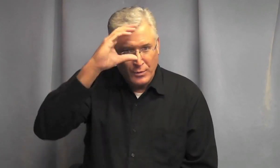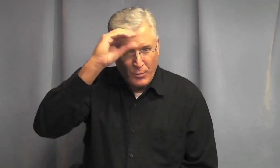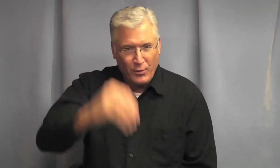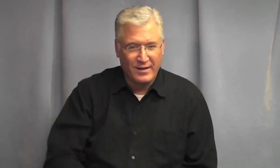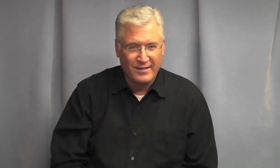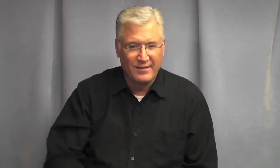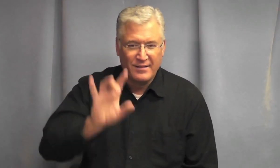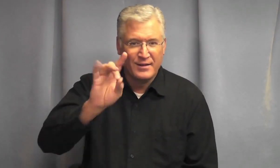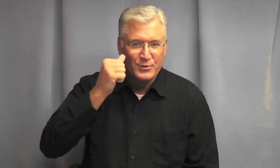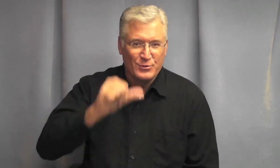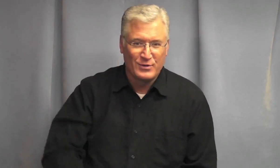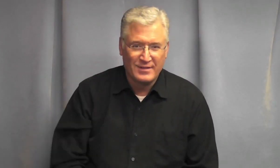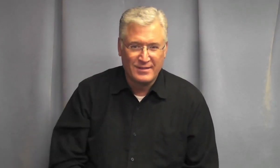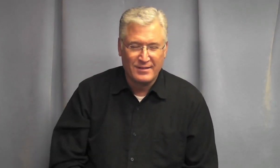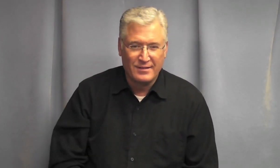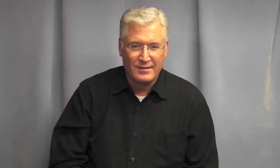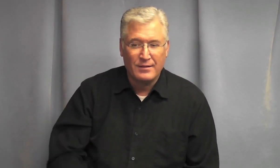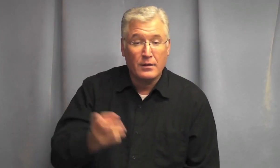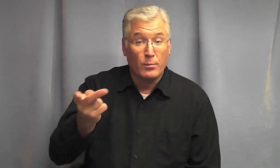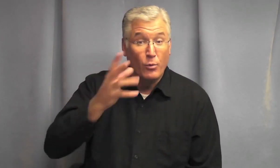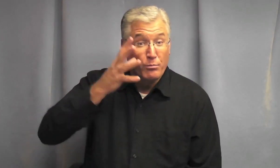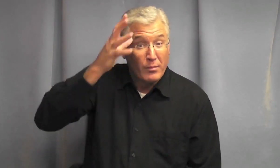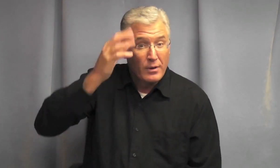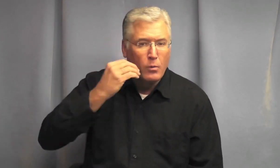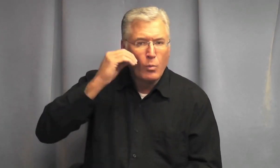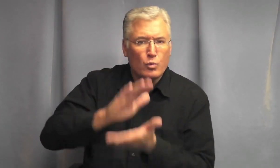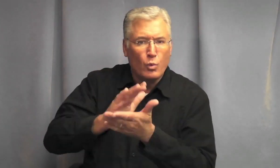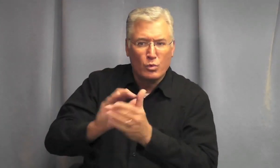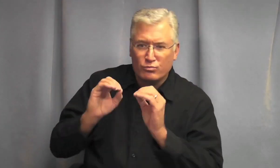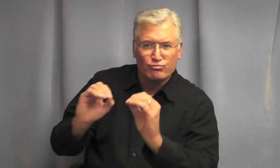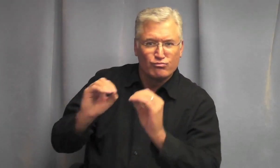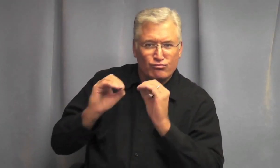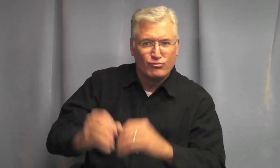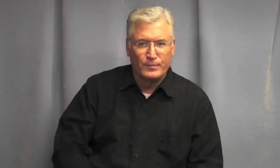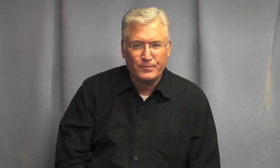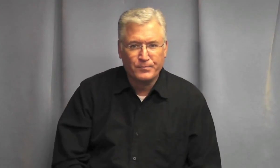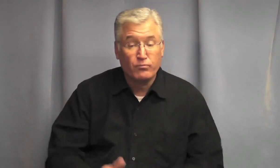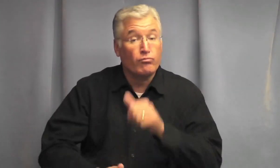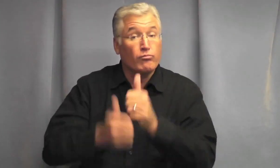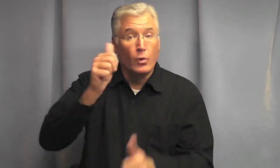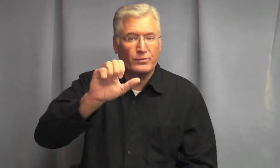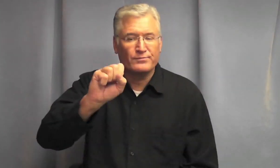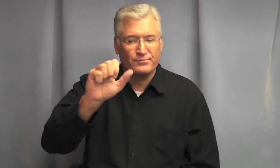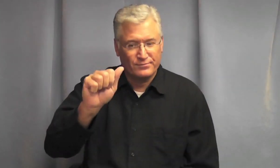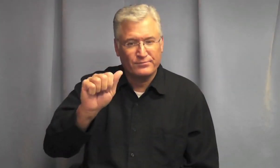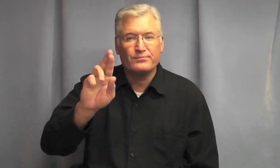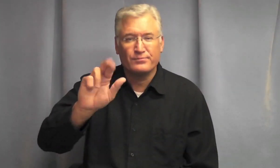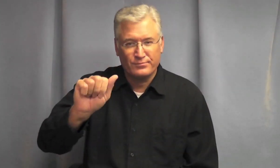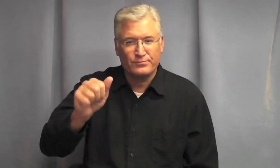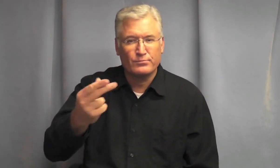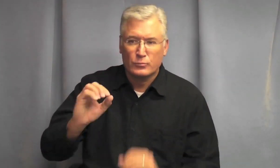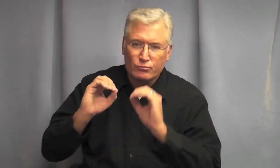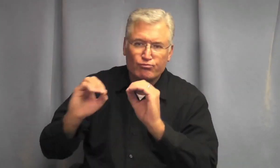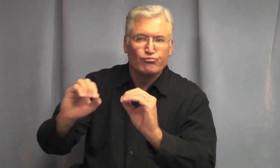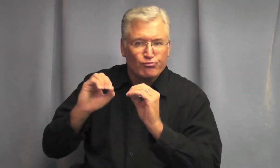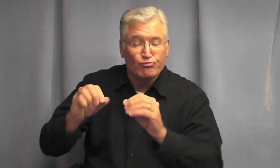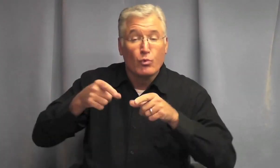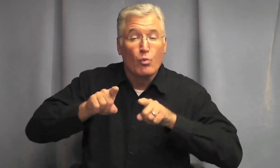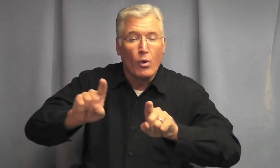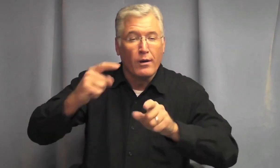11 children, 3 boys and 8 girls. And they homeschooled their children. And mostly it was